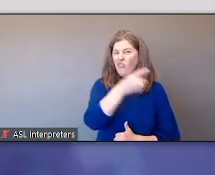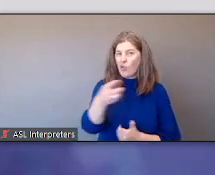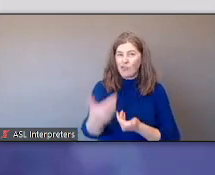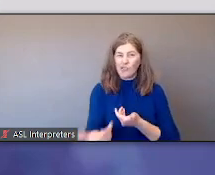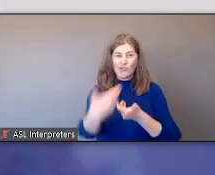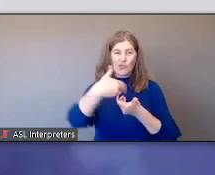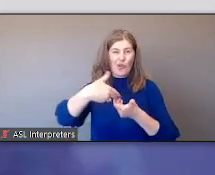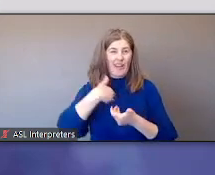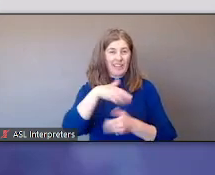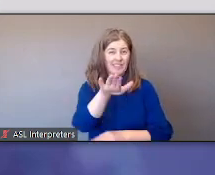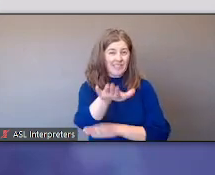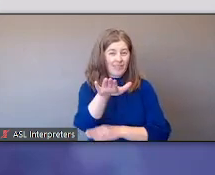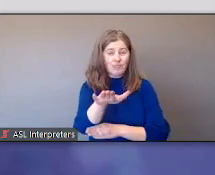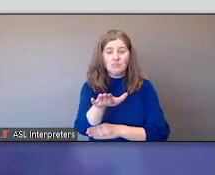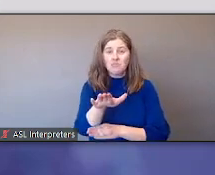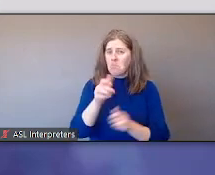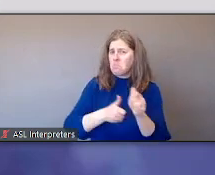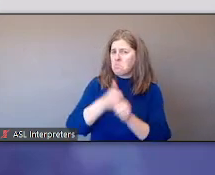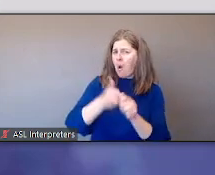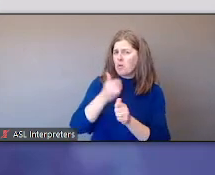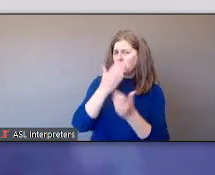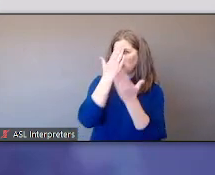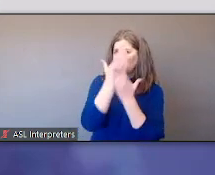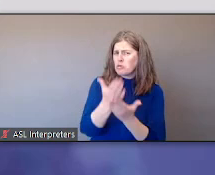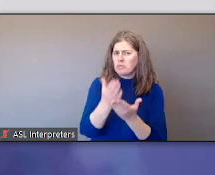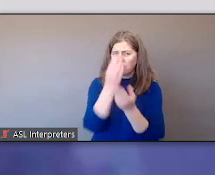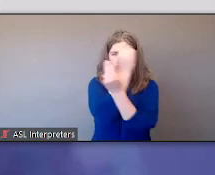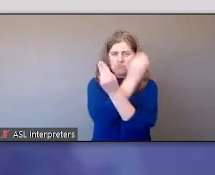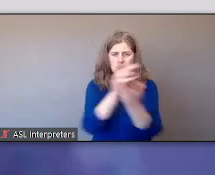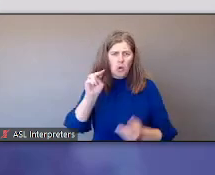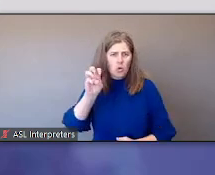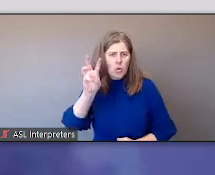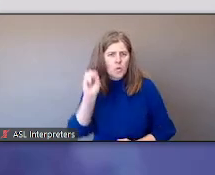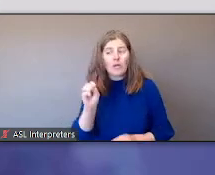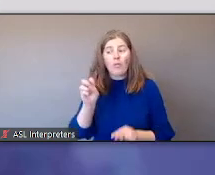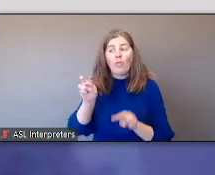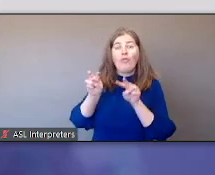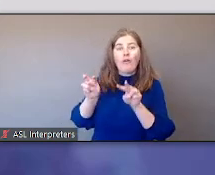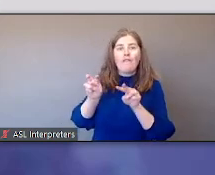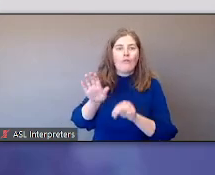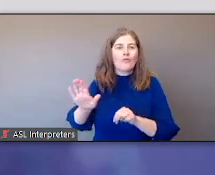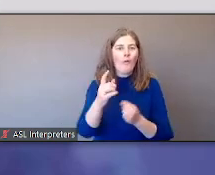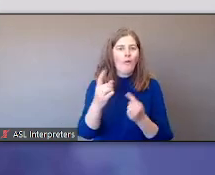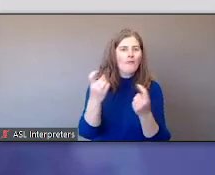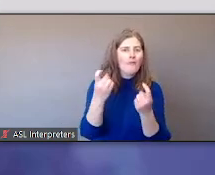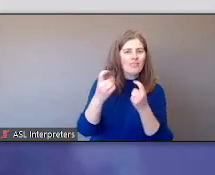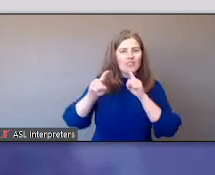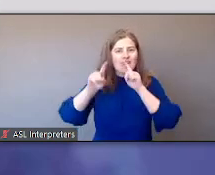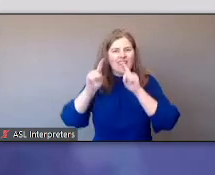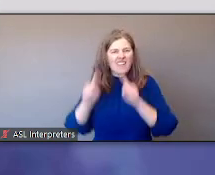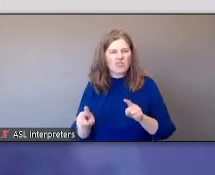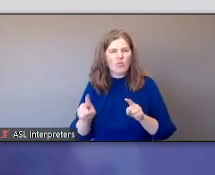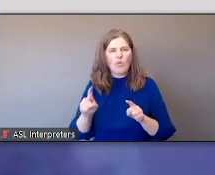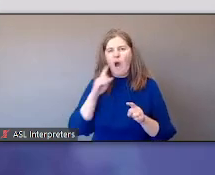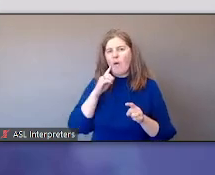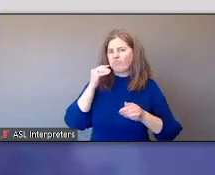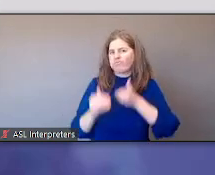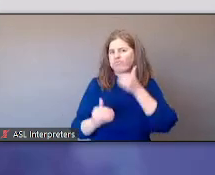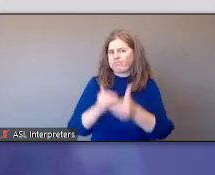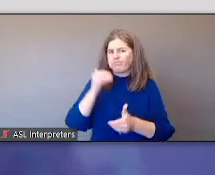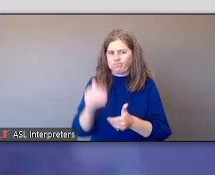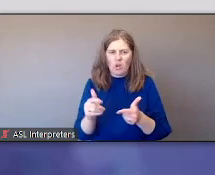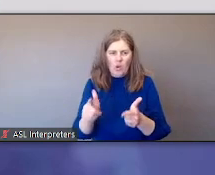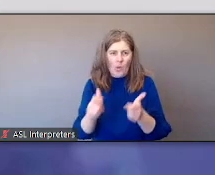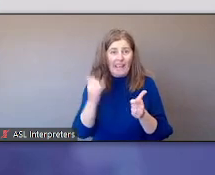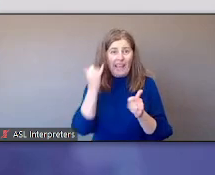today. Mainly good news today, and looking forward to the question and answer period. So I'll move through things quickly. And if